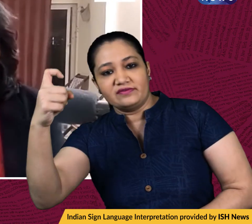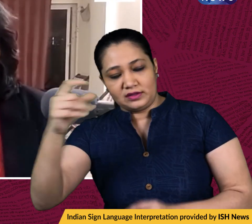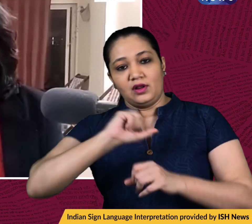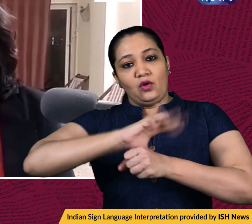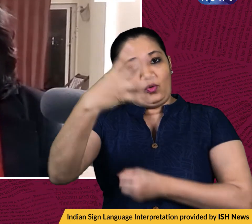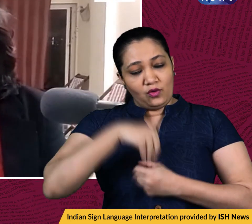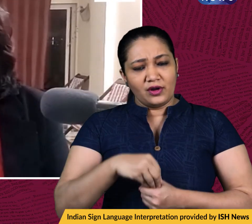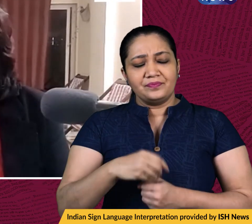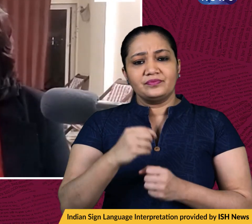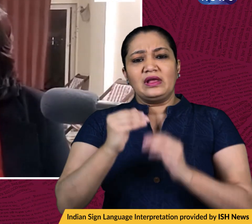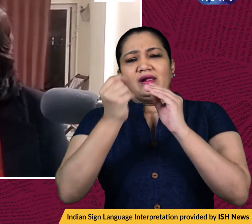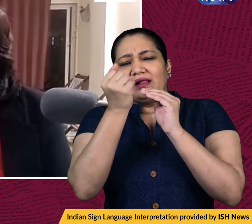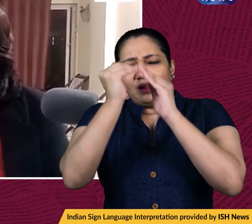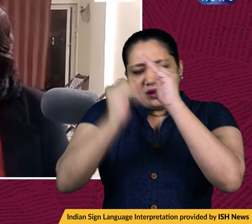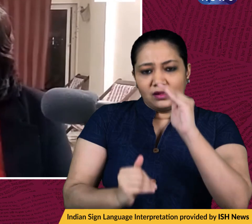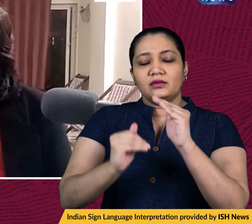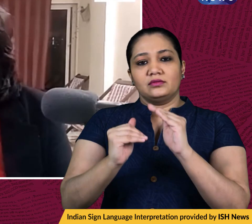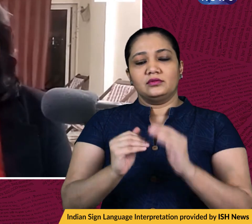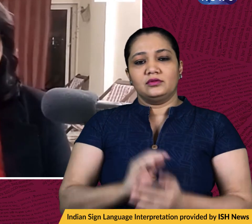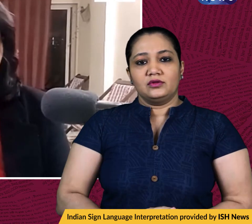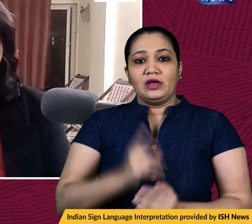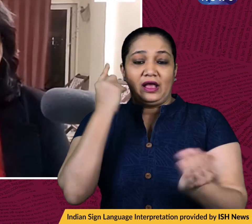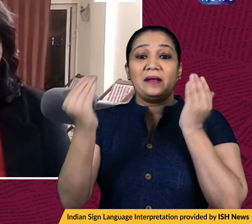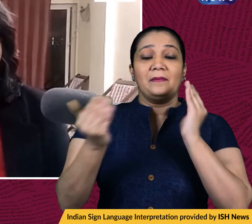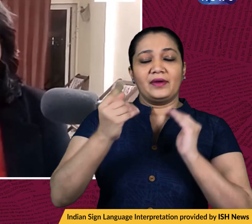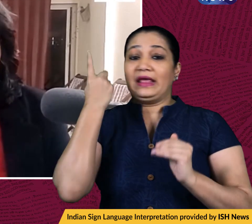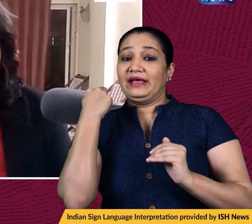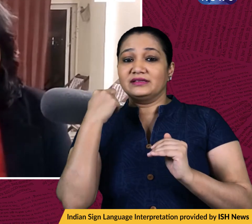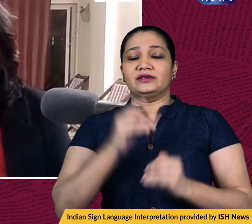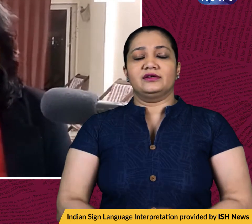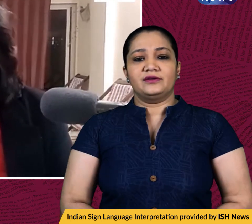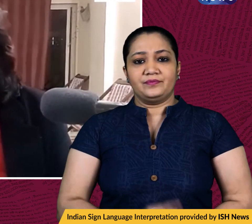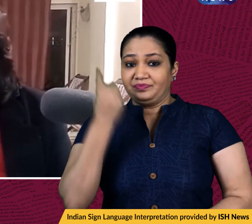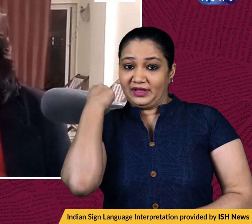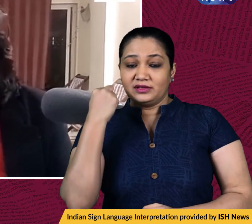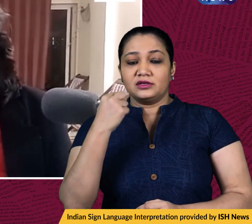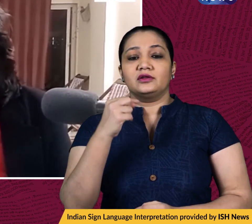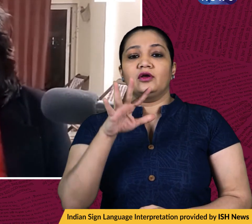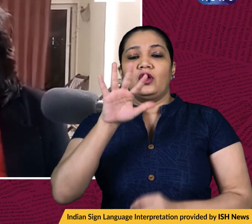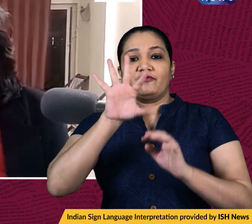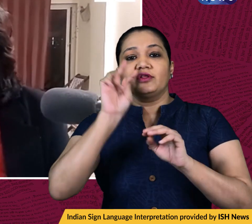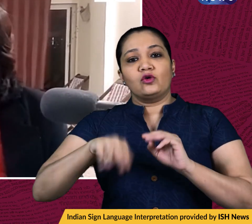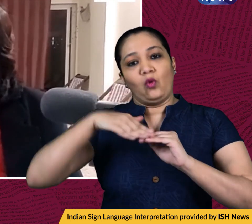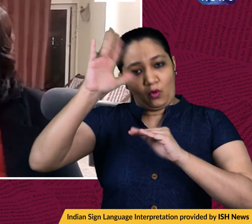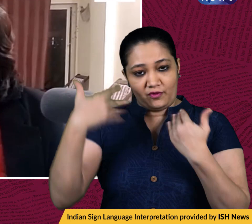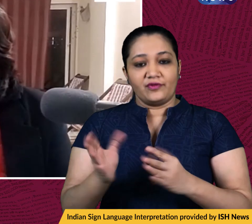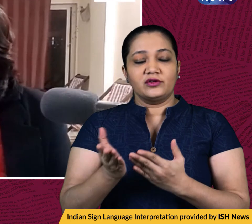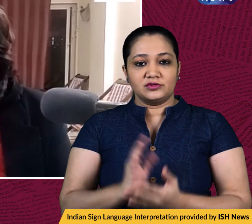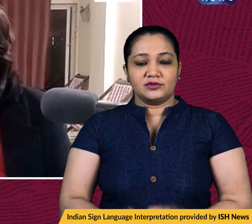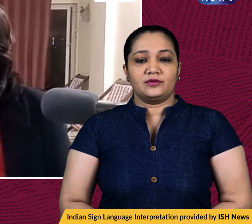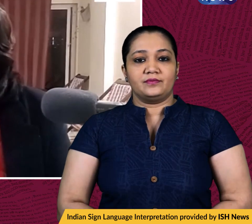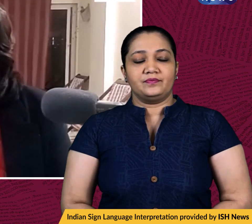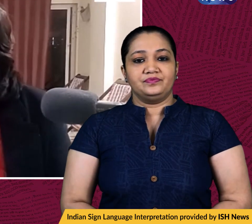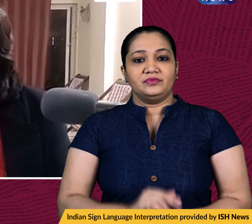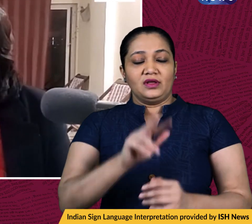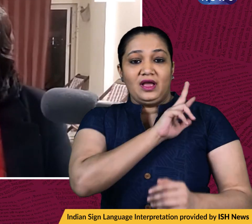42,677 new COVID cases, a slight decrease in the number of cases when compared to yesterday's number. Yesterday, it had reported more than 50,000